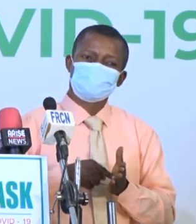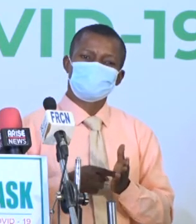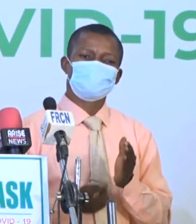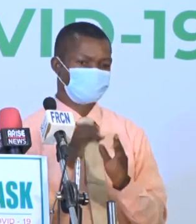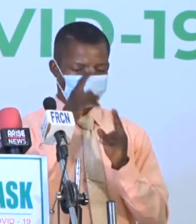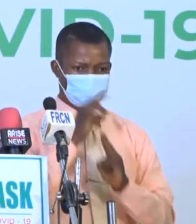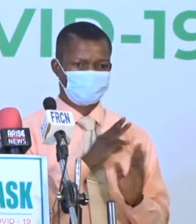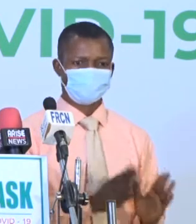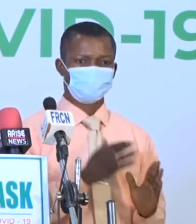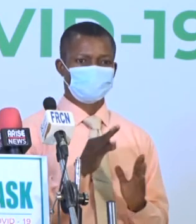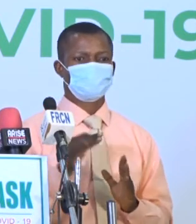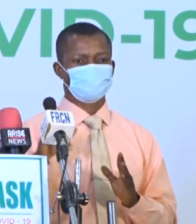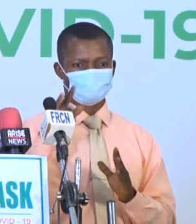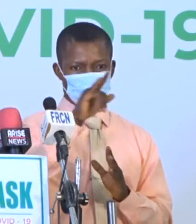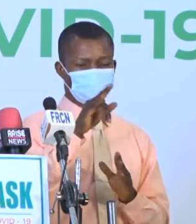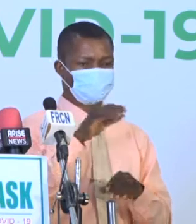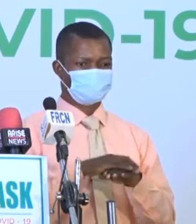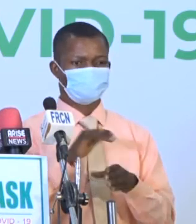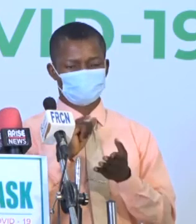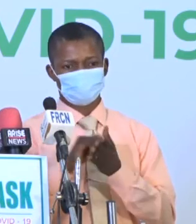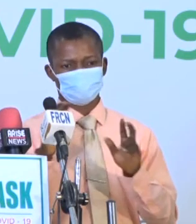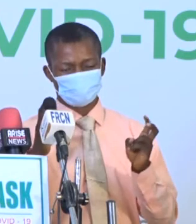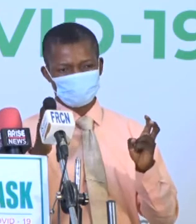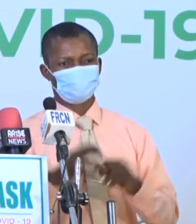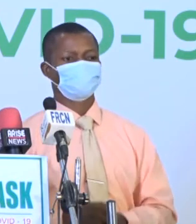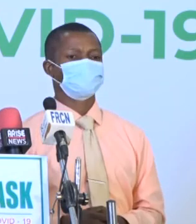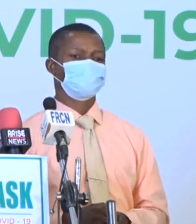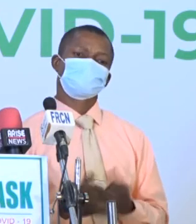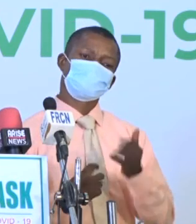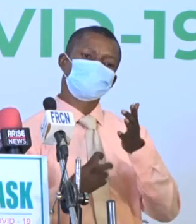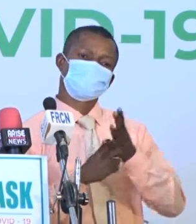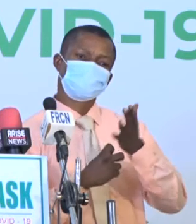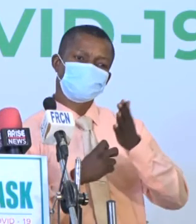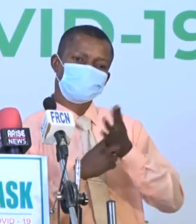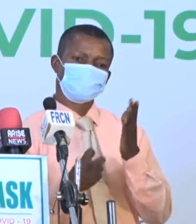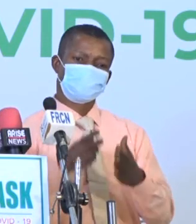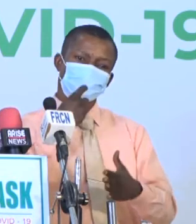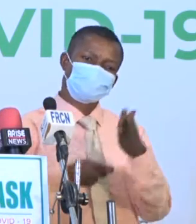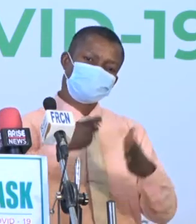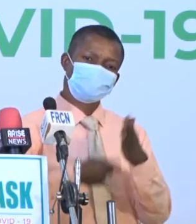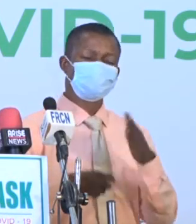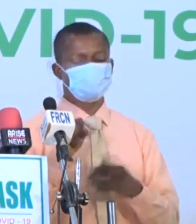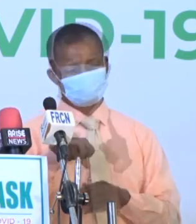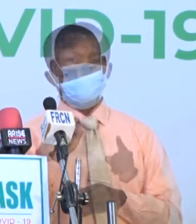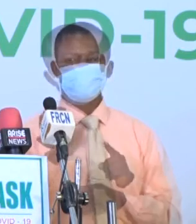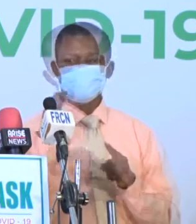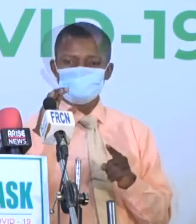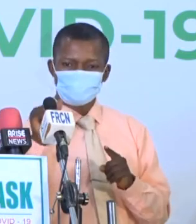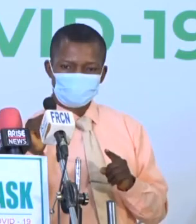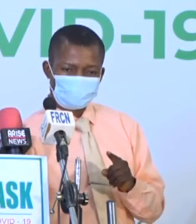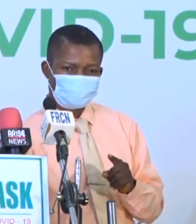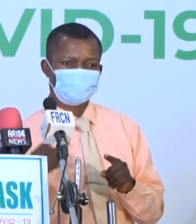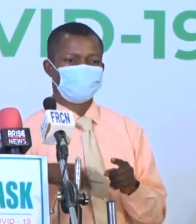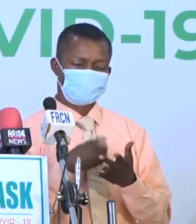up. On alleged disengagement of 300 member staff of an airline, Nuhu had this to say.